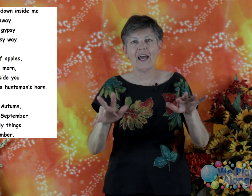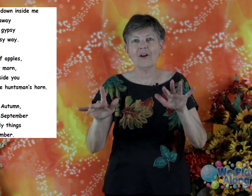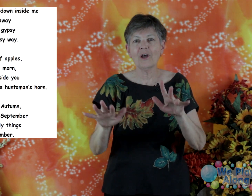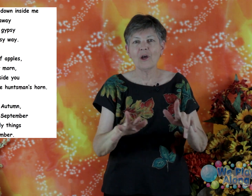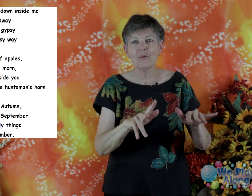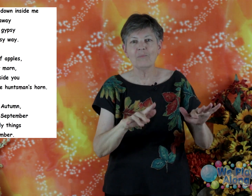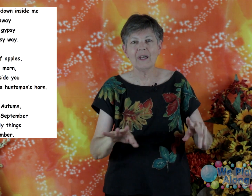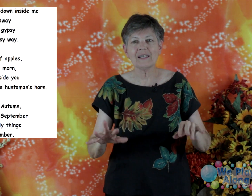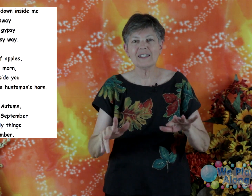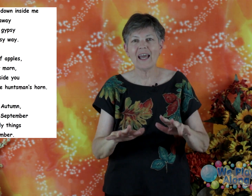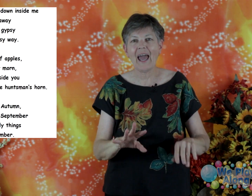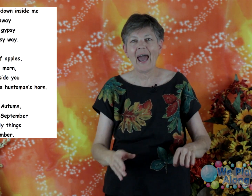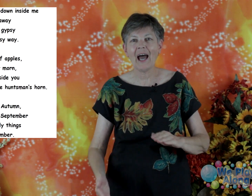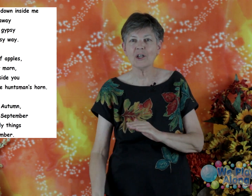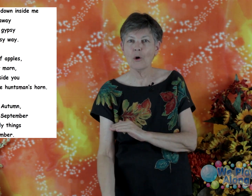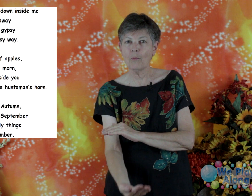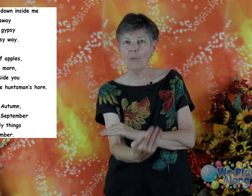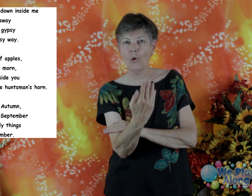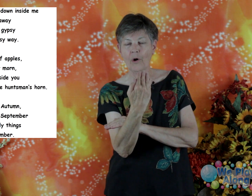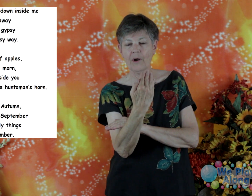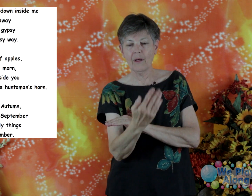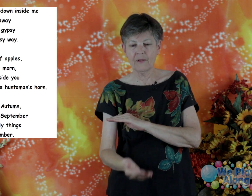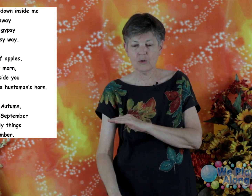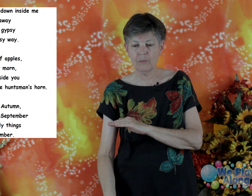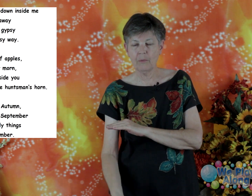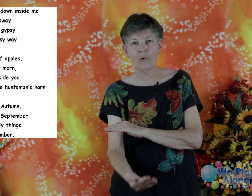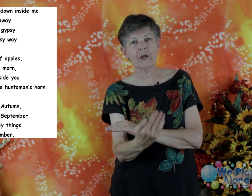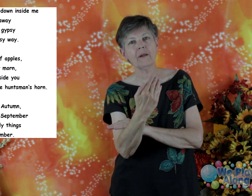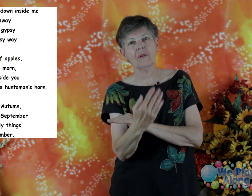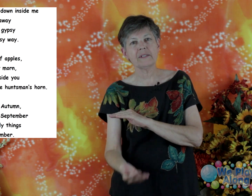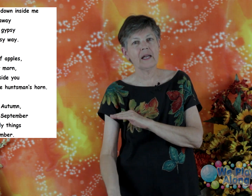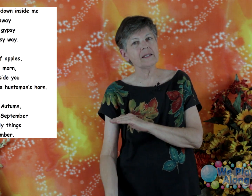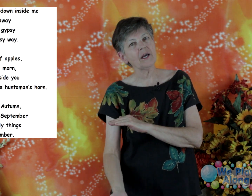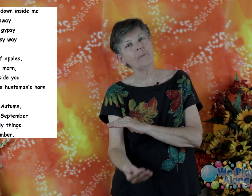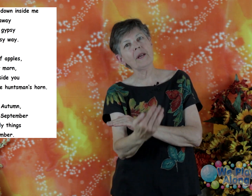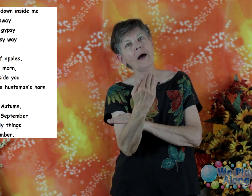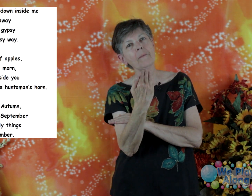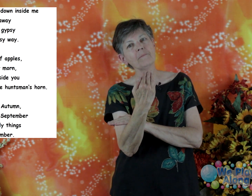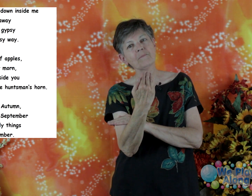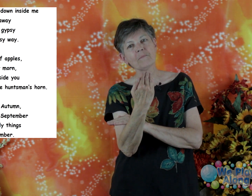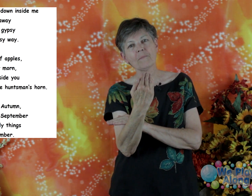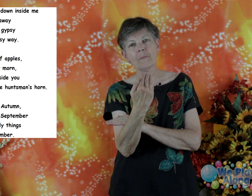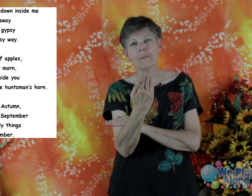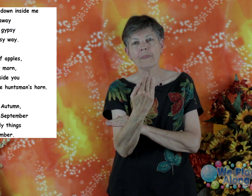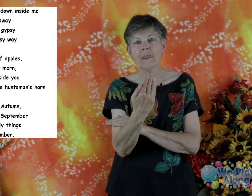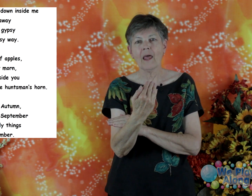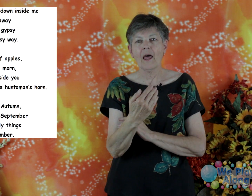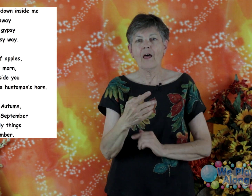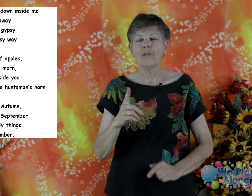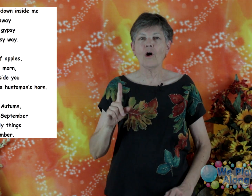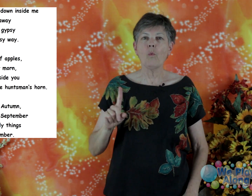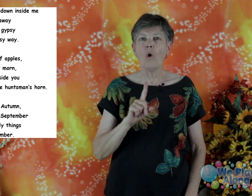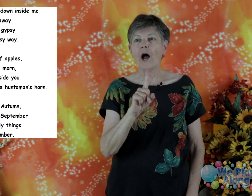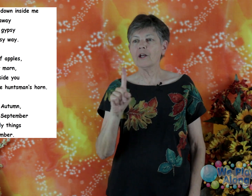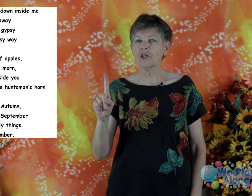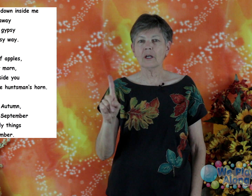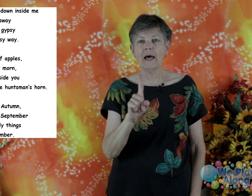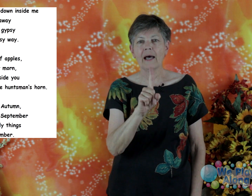down. Mist at morn. This would be morning when the sun is coming up. The